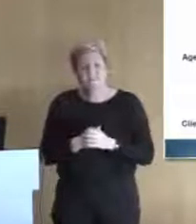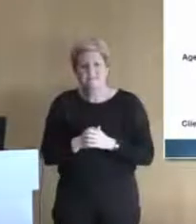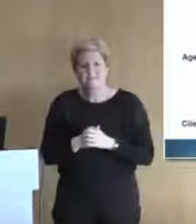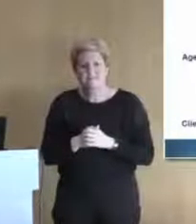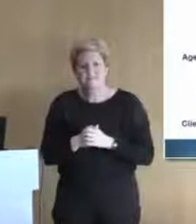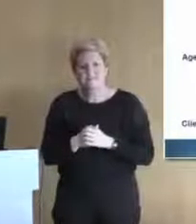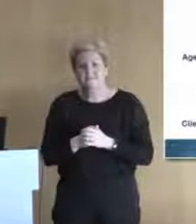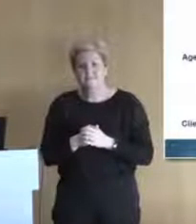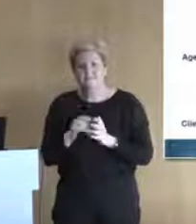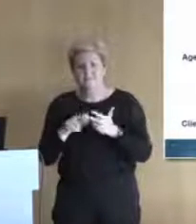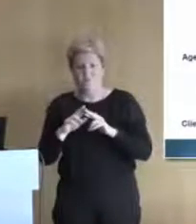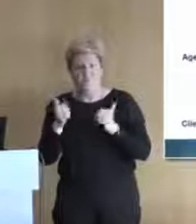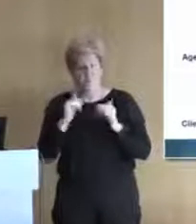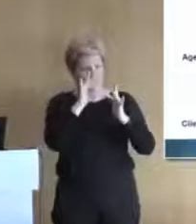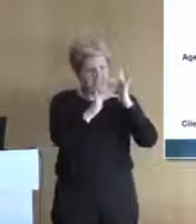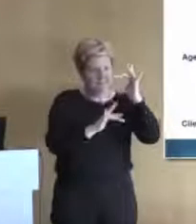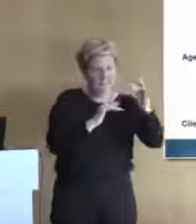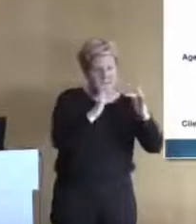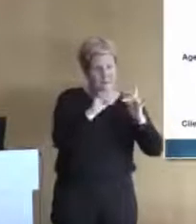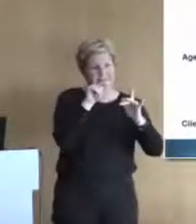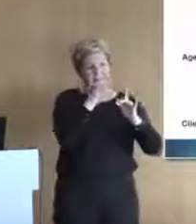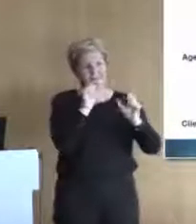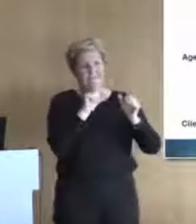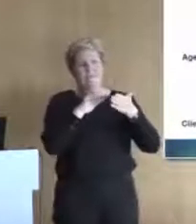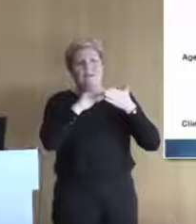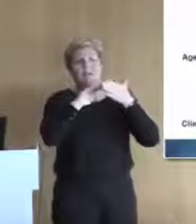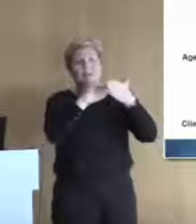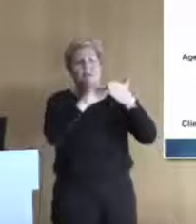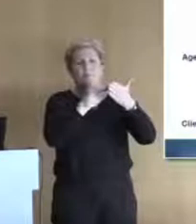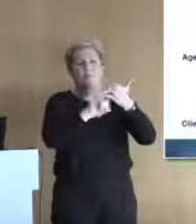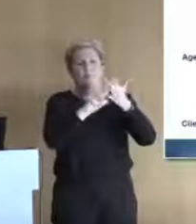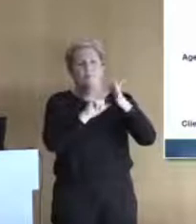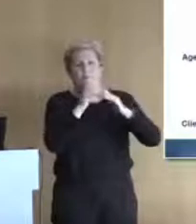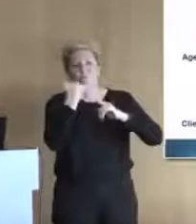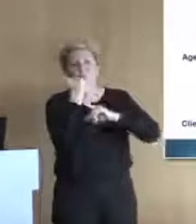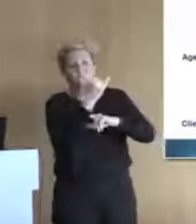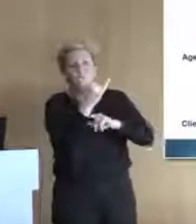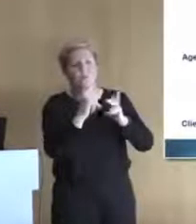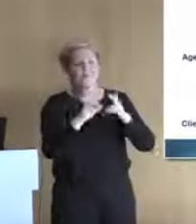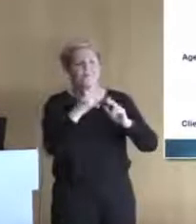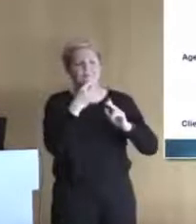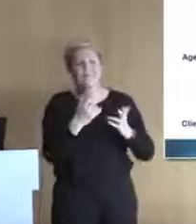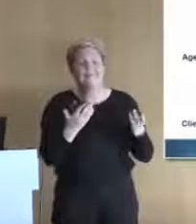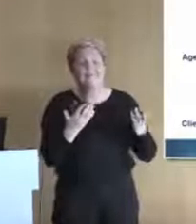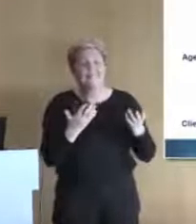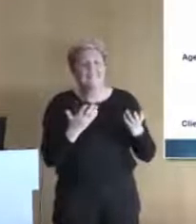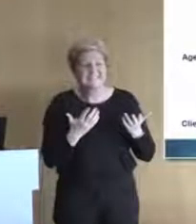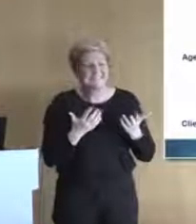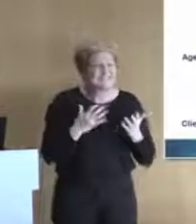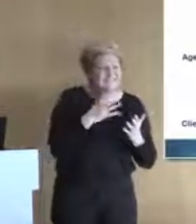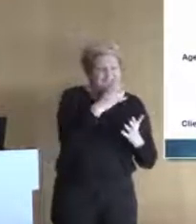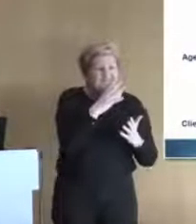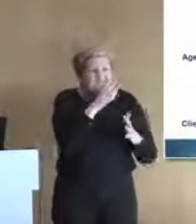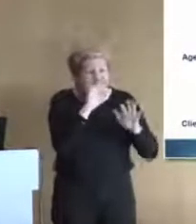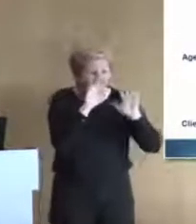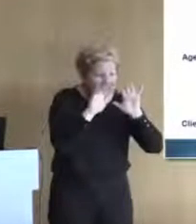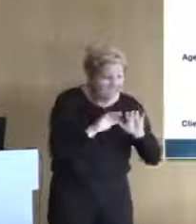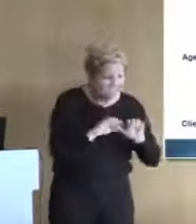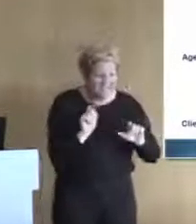The other point this is making is if you're an agency lodging an application and you're having some difficulties, there is